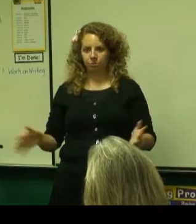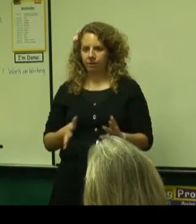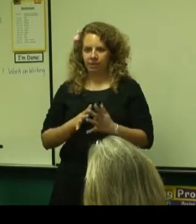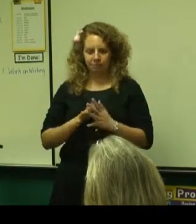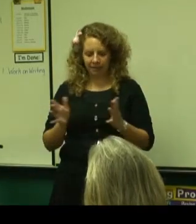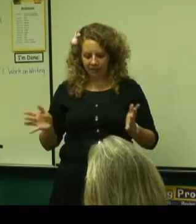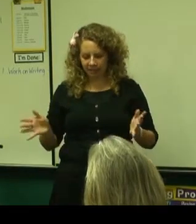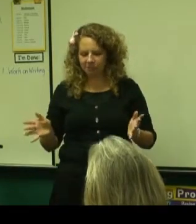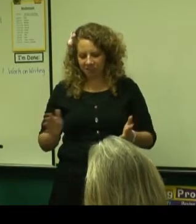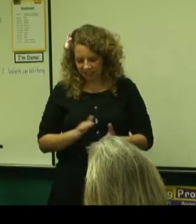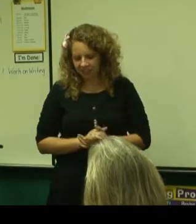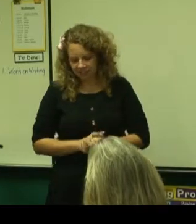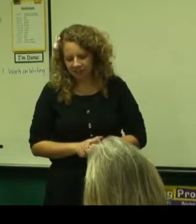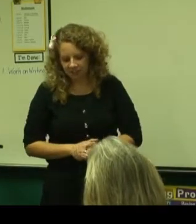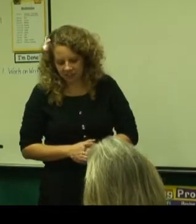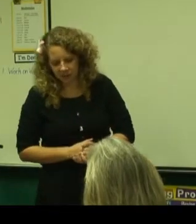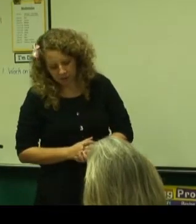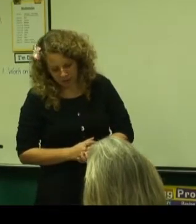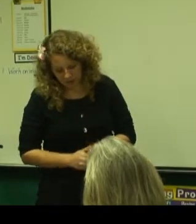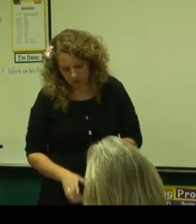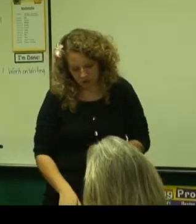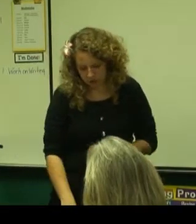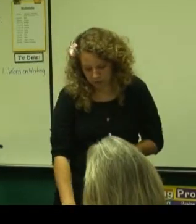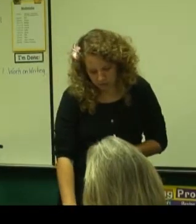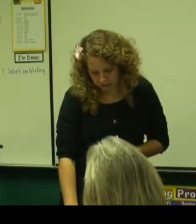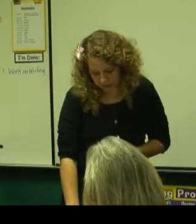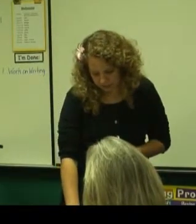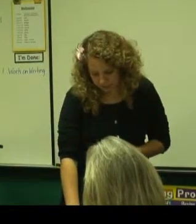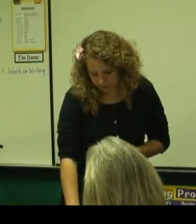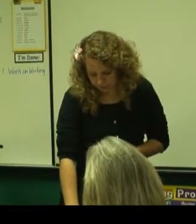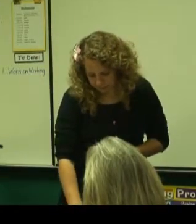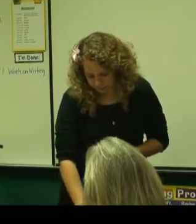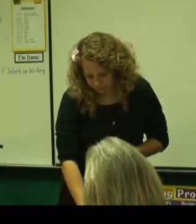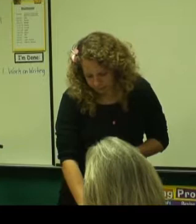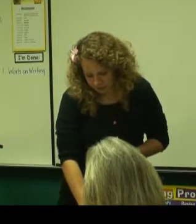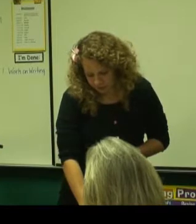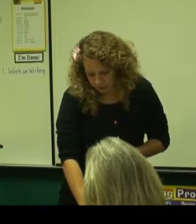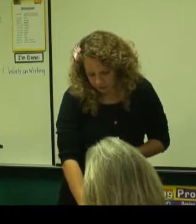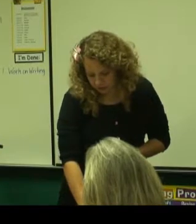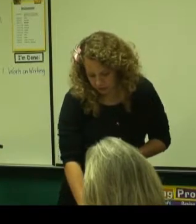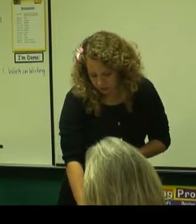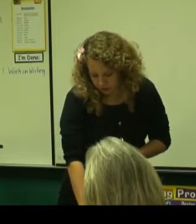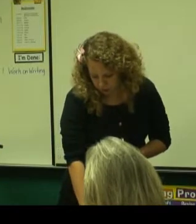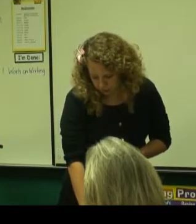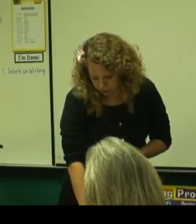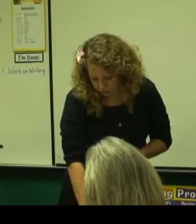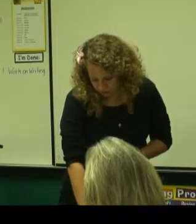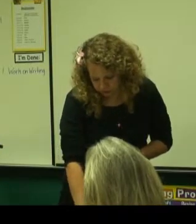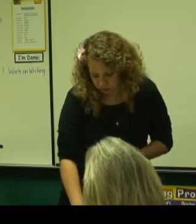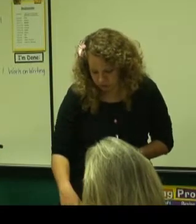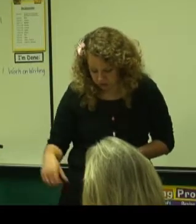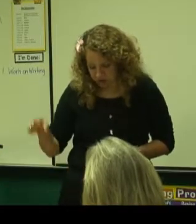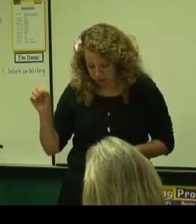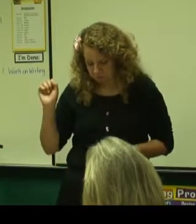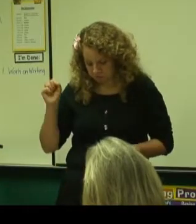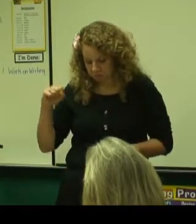3 completely different things. It's all about the facial expressions. Okay, so this one's just,